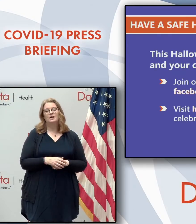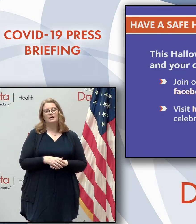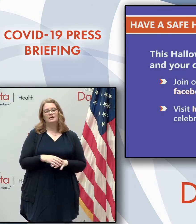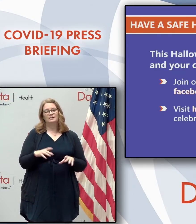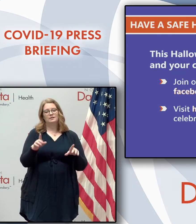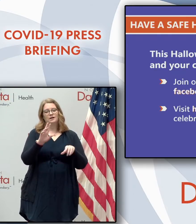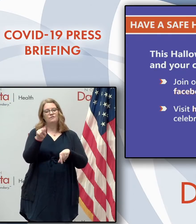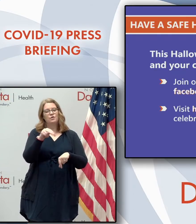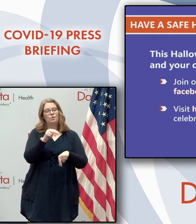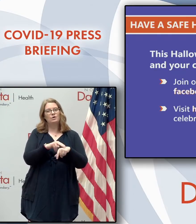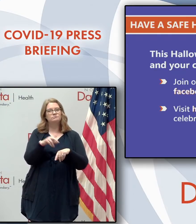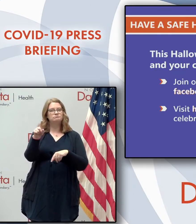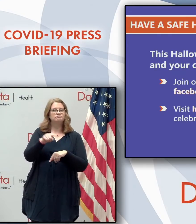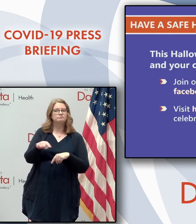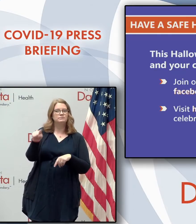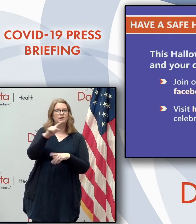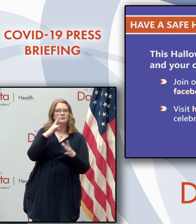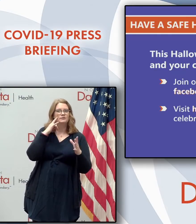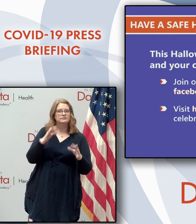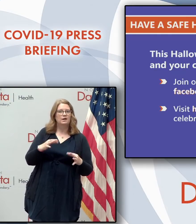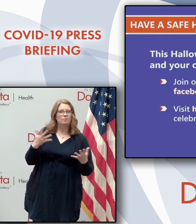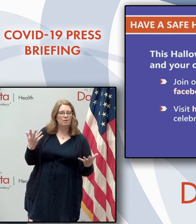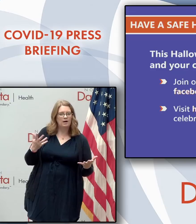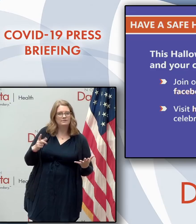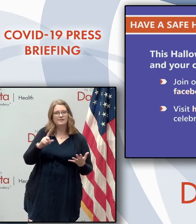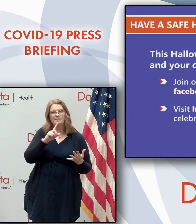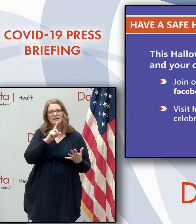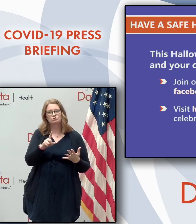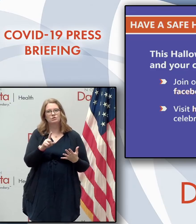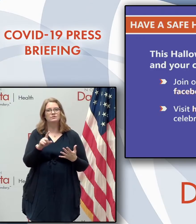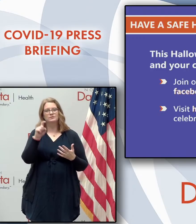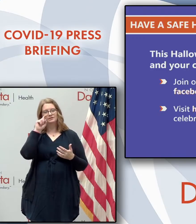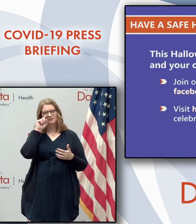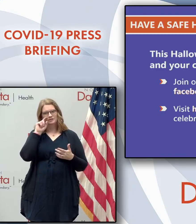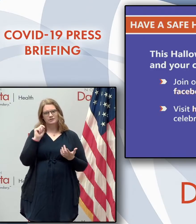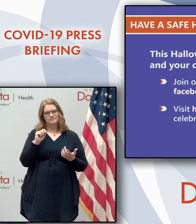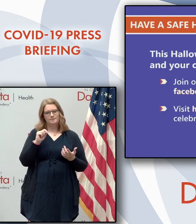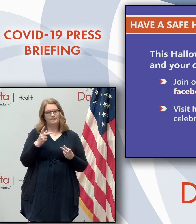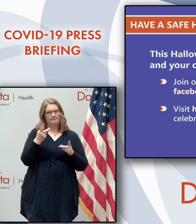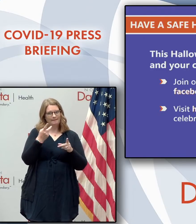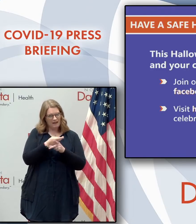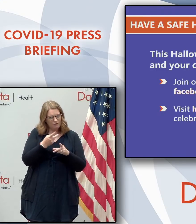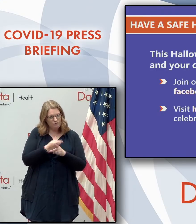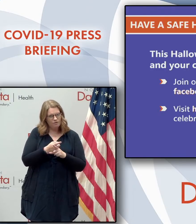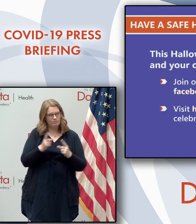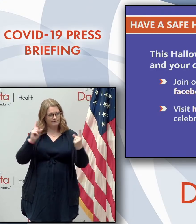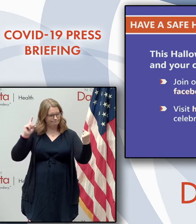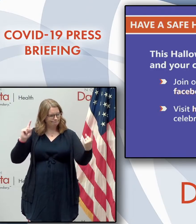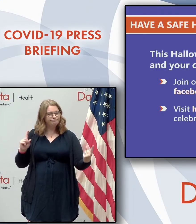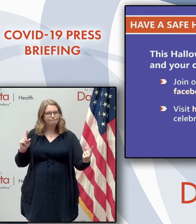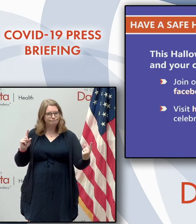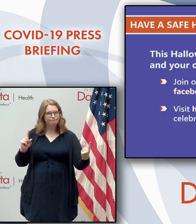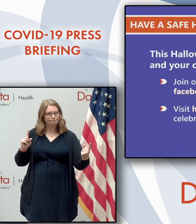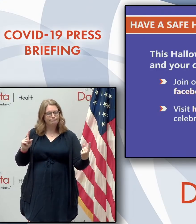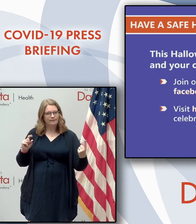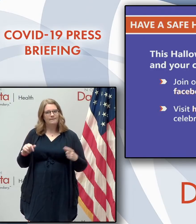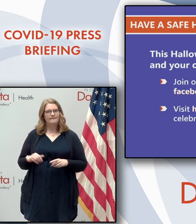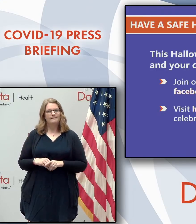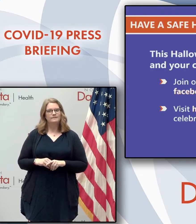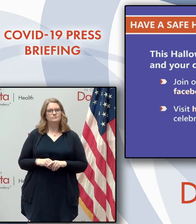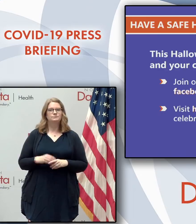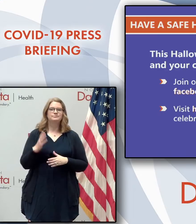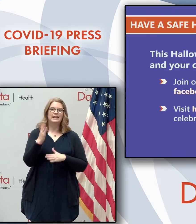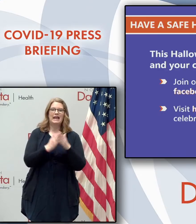course, whatever you choose to do, make sure you're doing it with physical distancing and